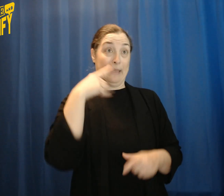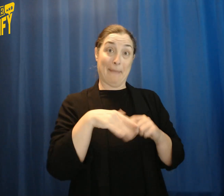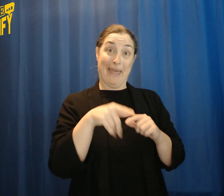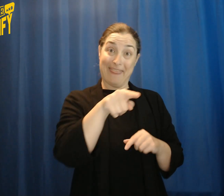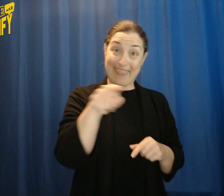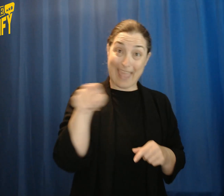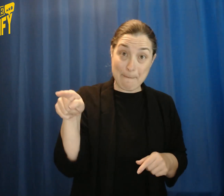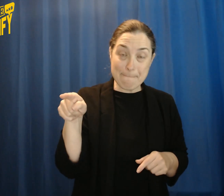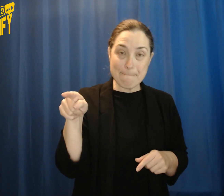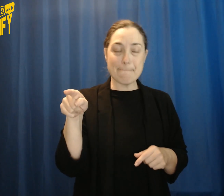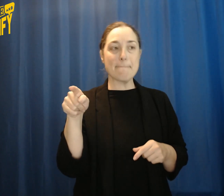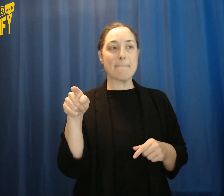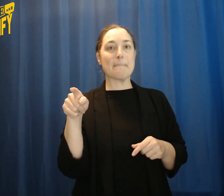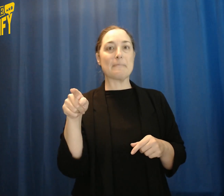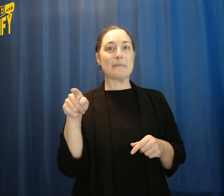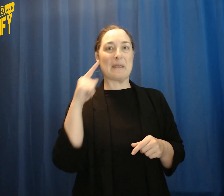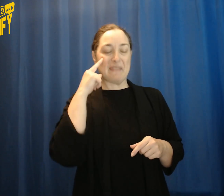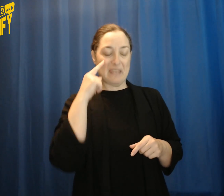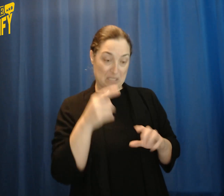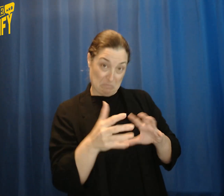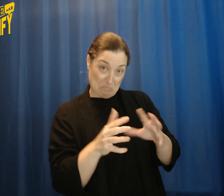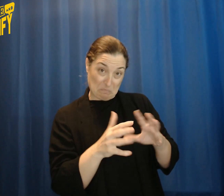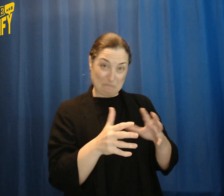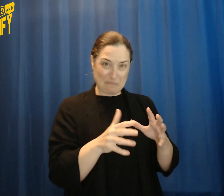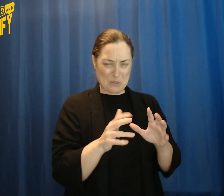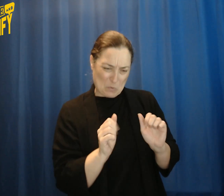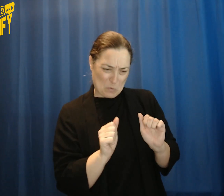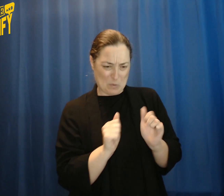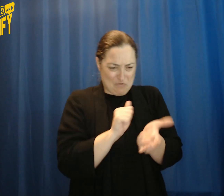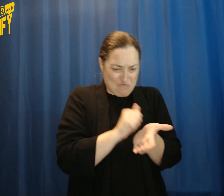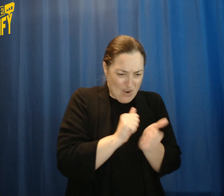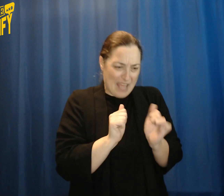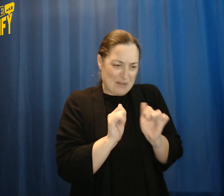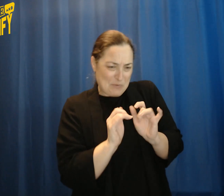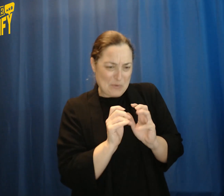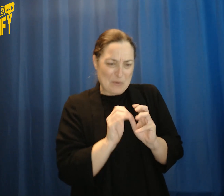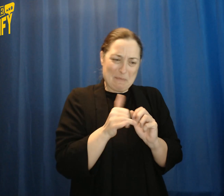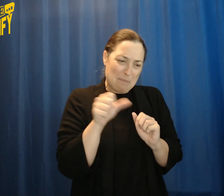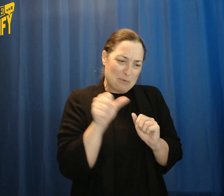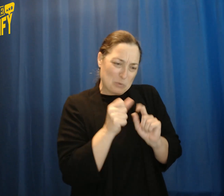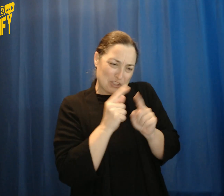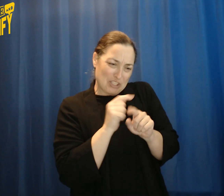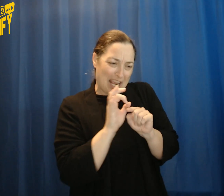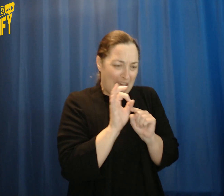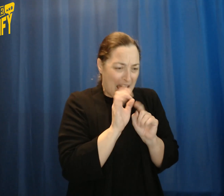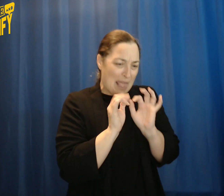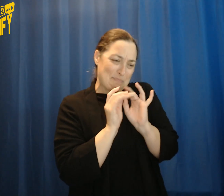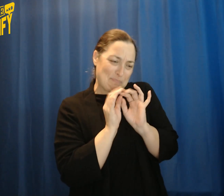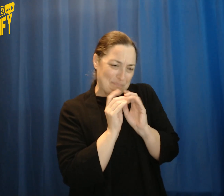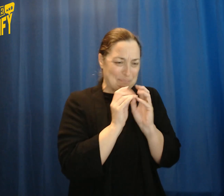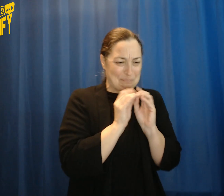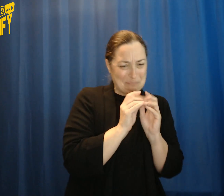thinking about, is that the right pink, or should it be a brighter pink, or is that aggressive enough? Should I have